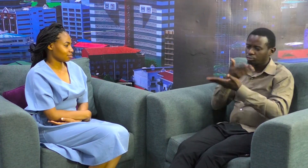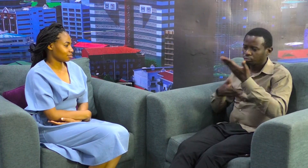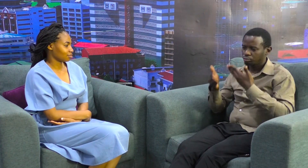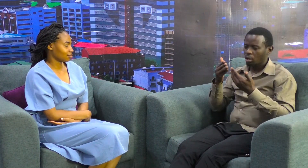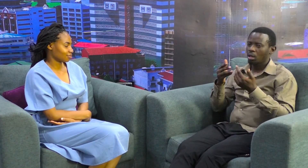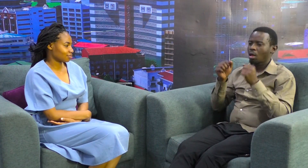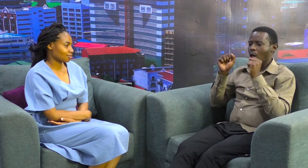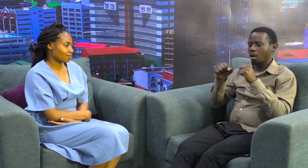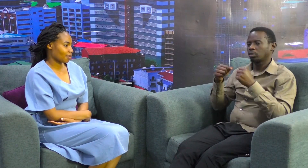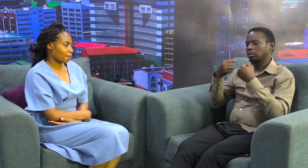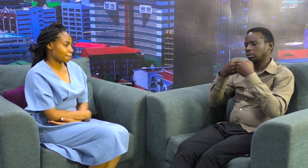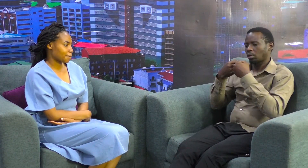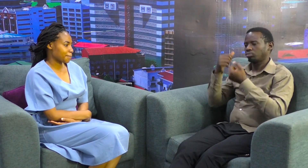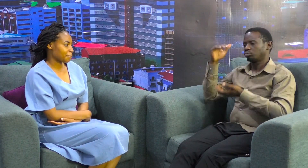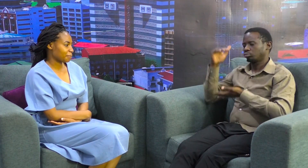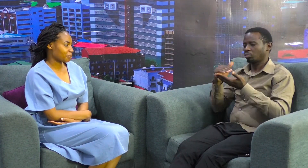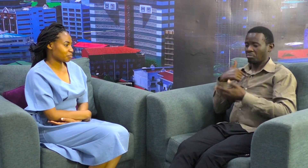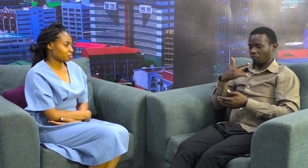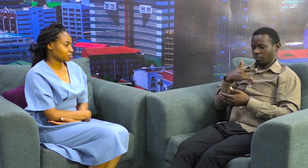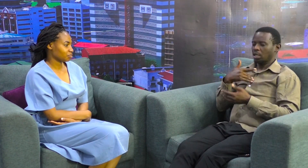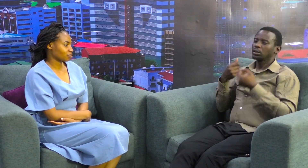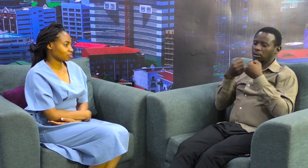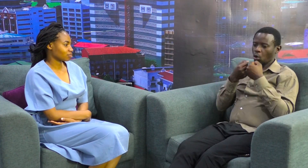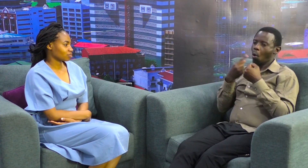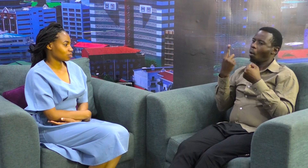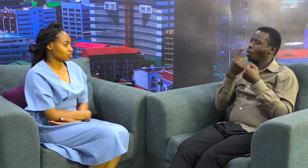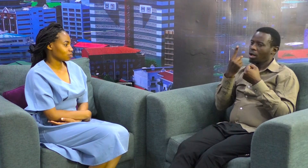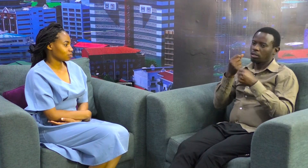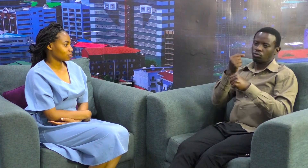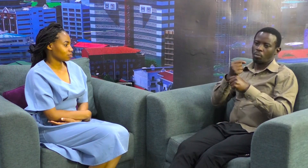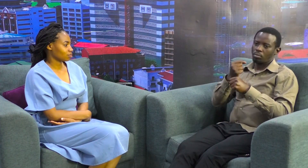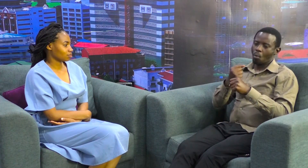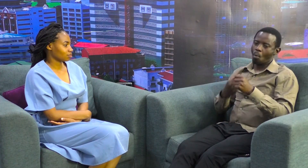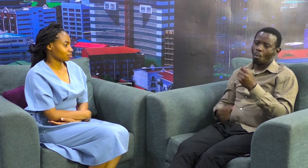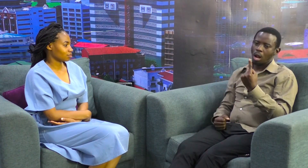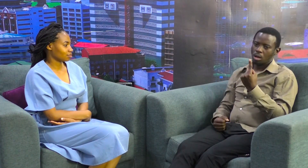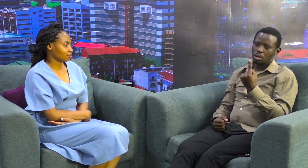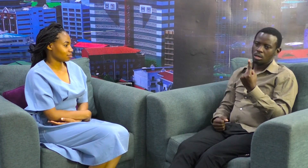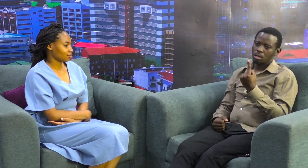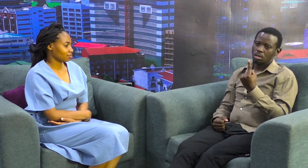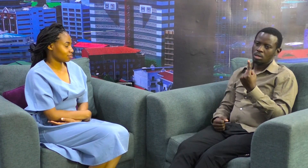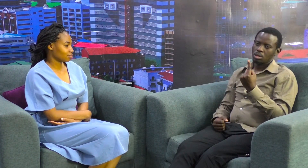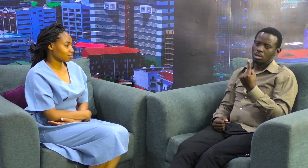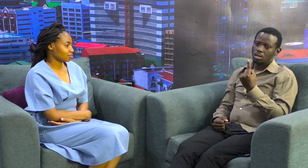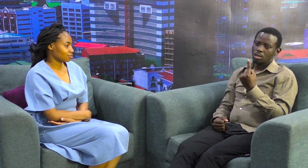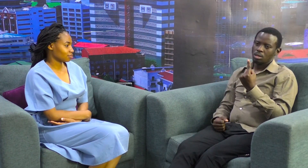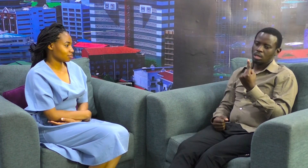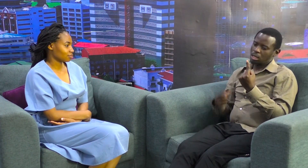the deaf who are coming beneath me, they don't face the same challenges. So to